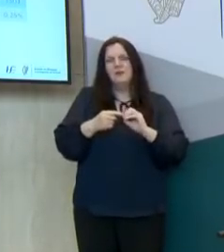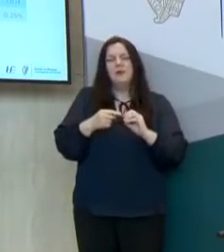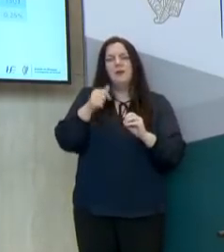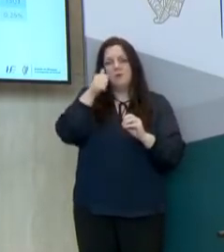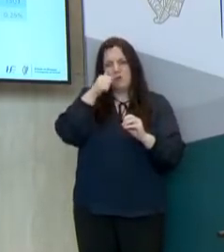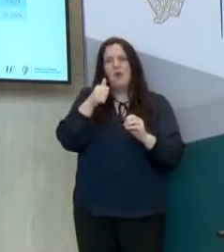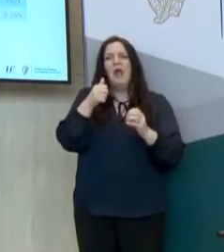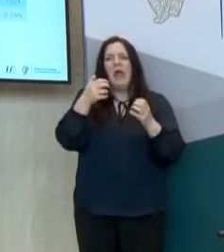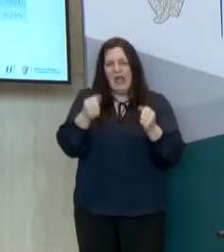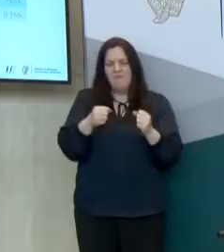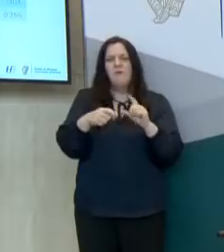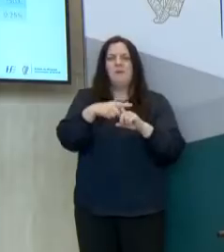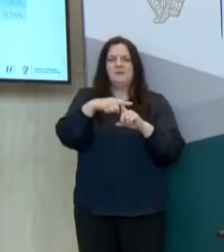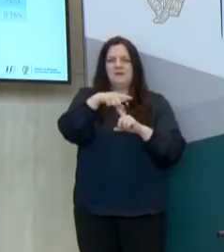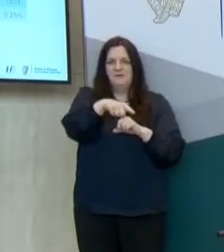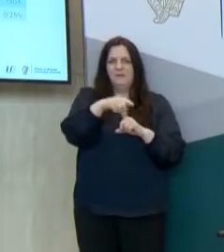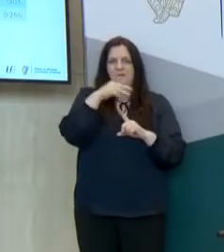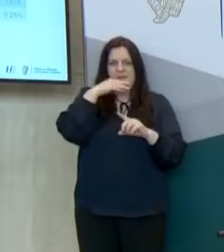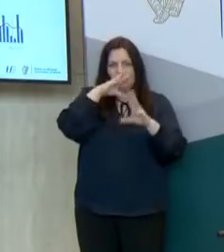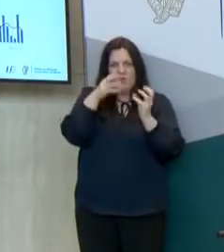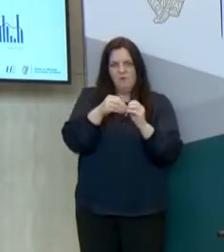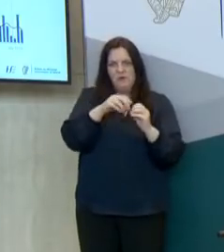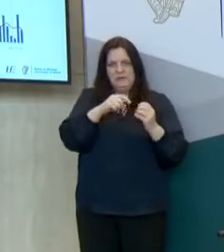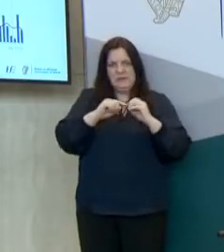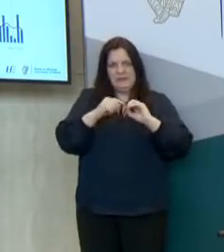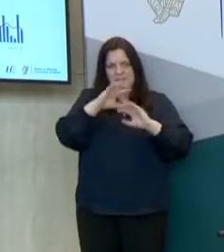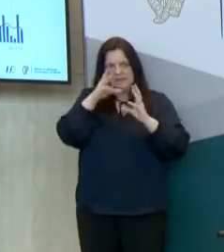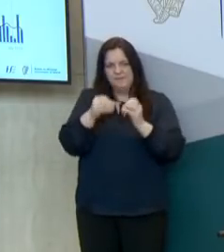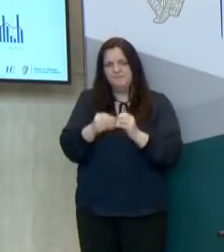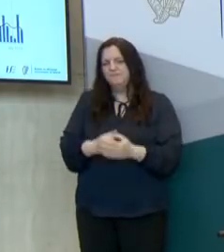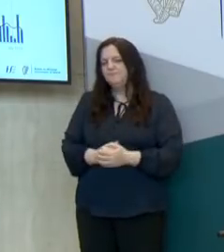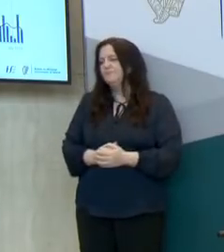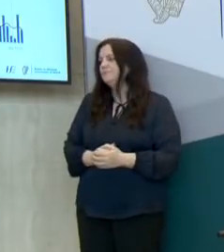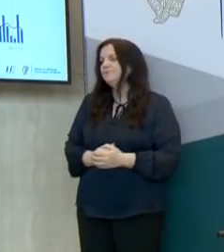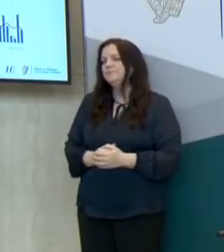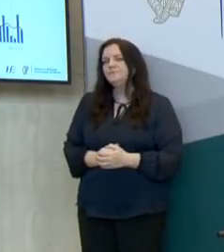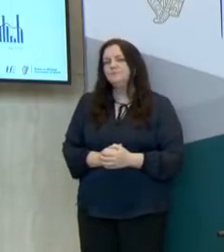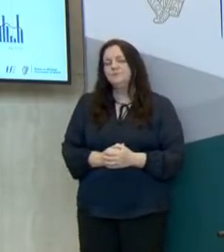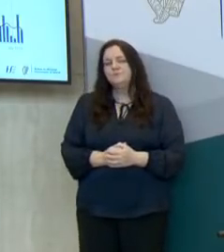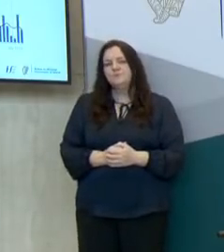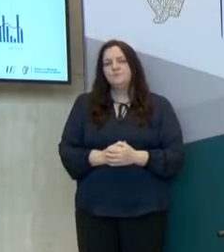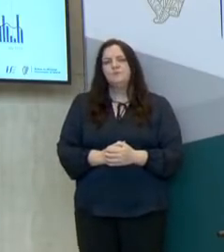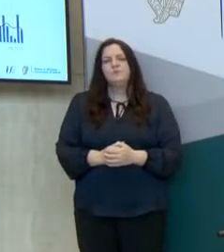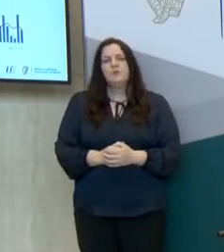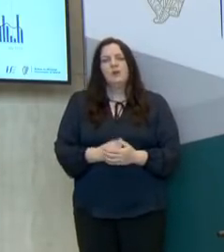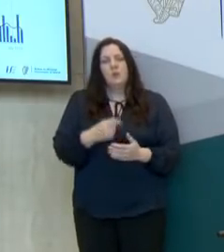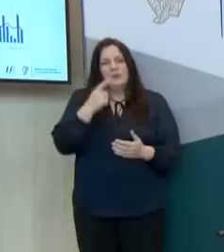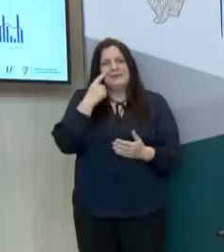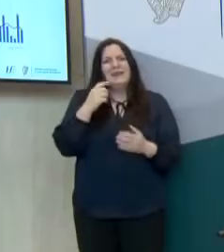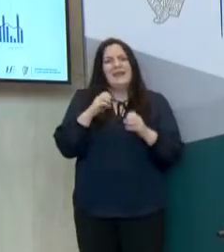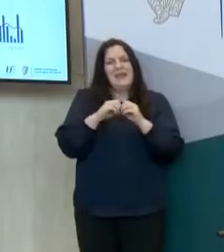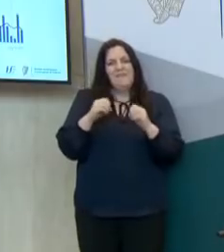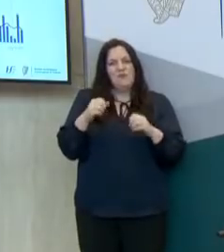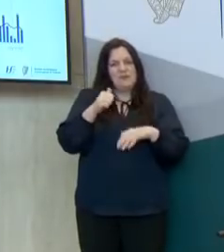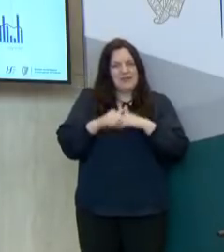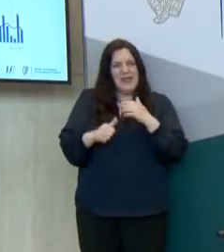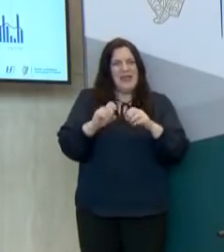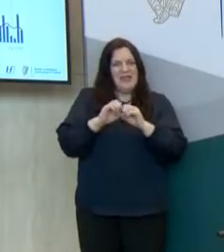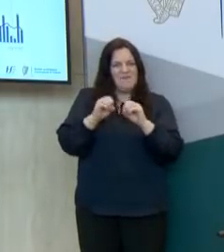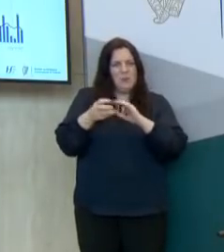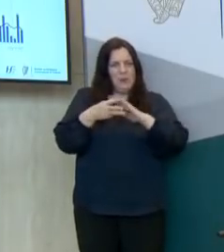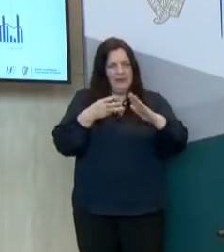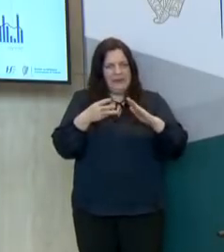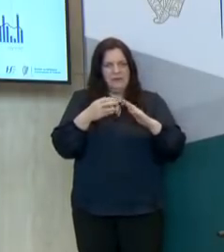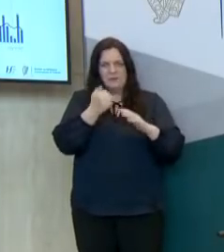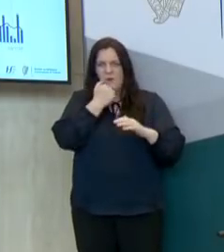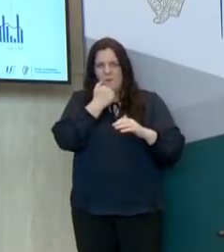to Tuesday were positive. Looking very closely at the daily and weekly case counts,